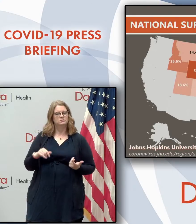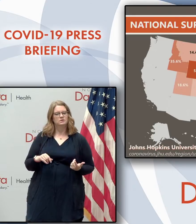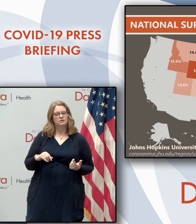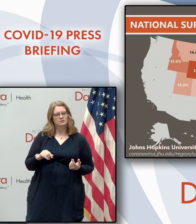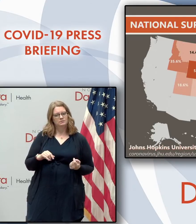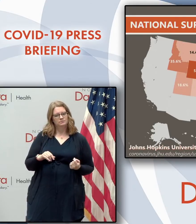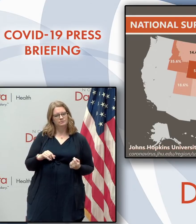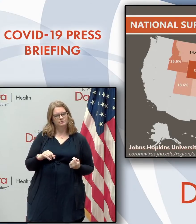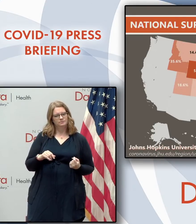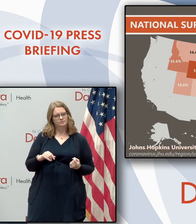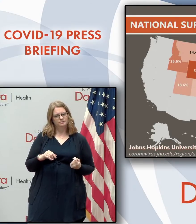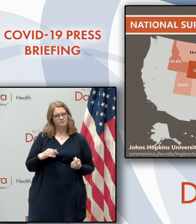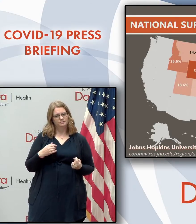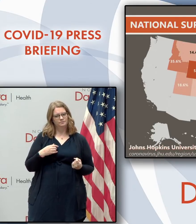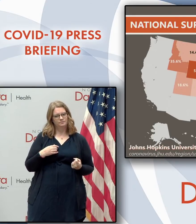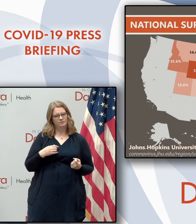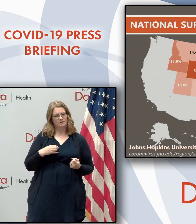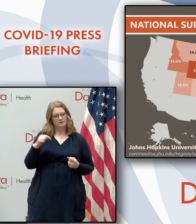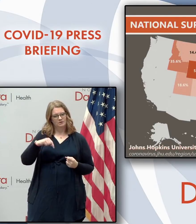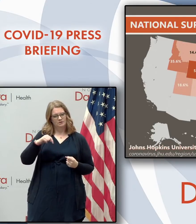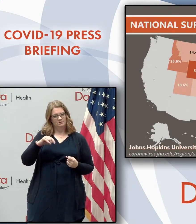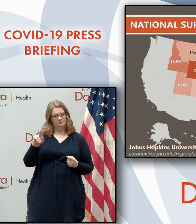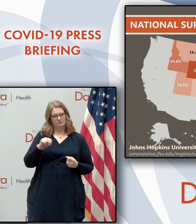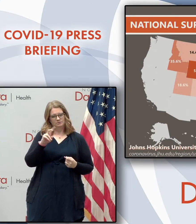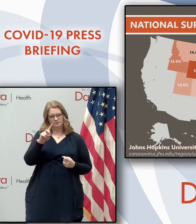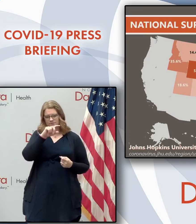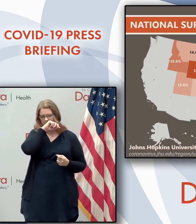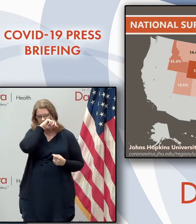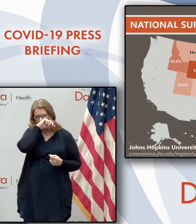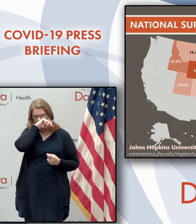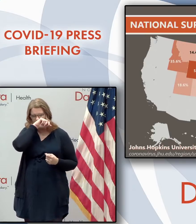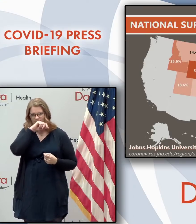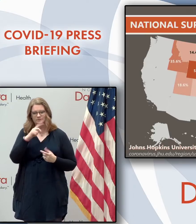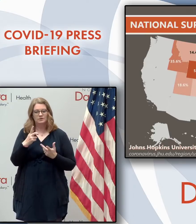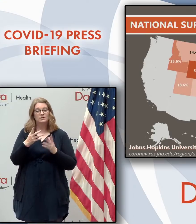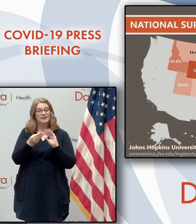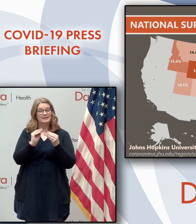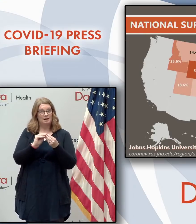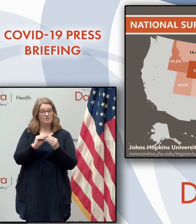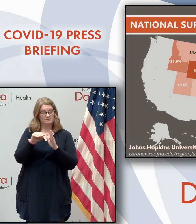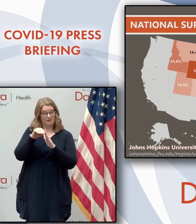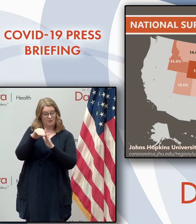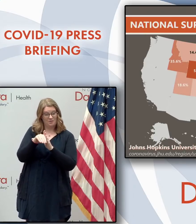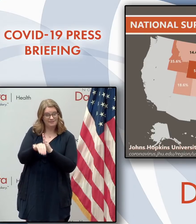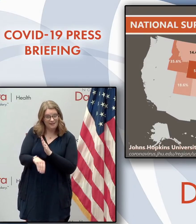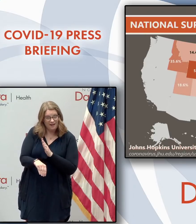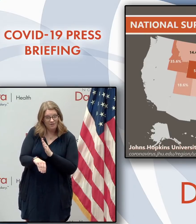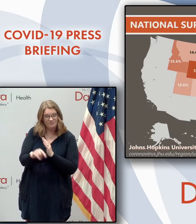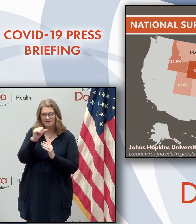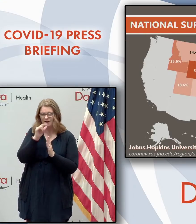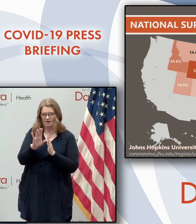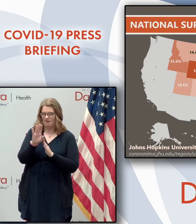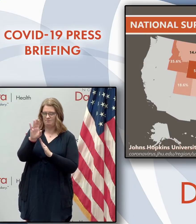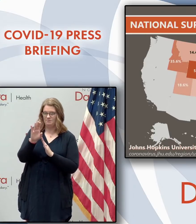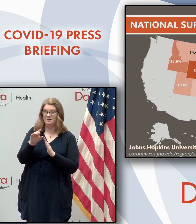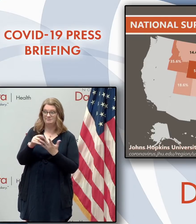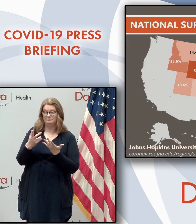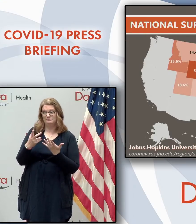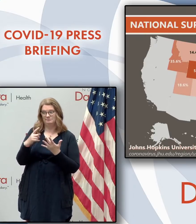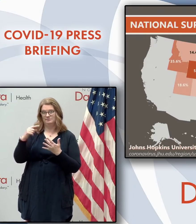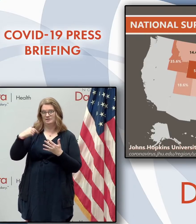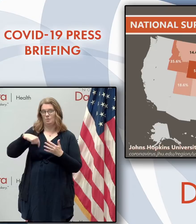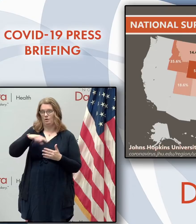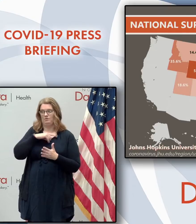rates. And so, well, in North Dakota, we want our numbers to be going down, not not up, of course, but